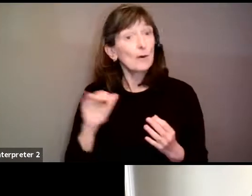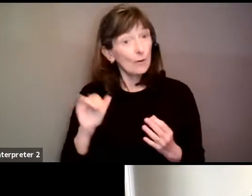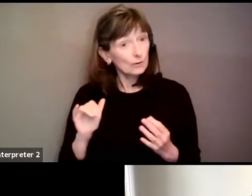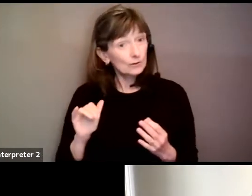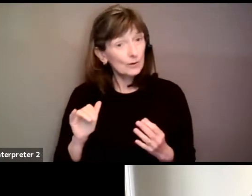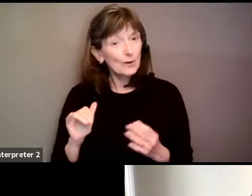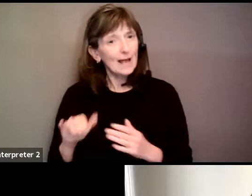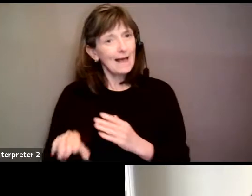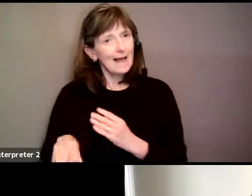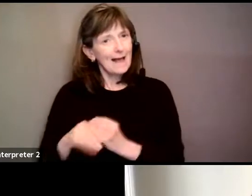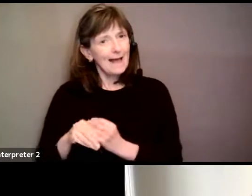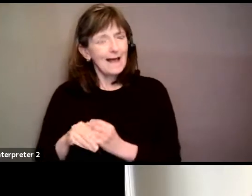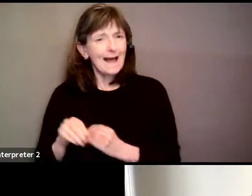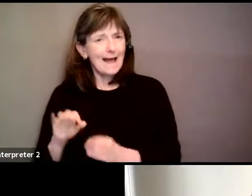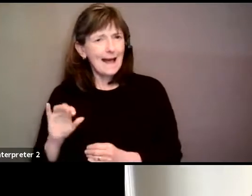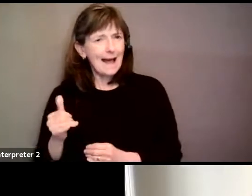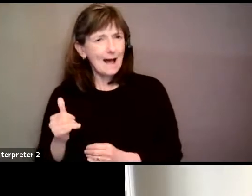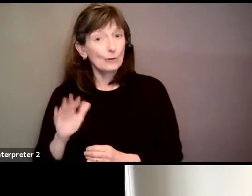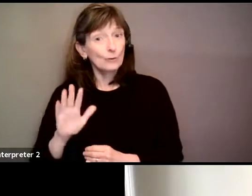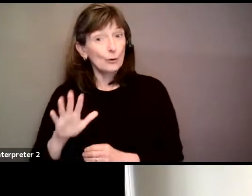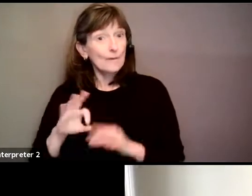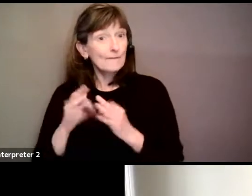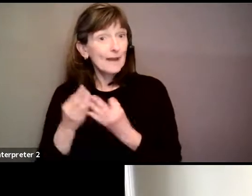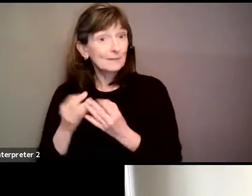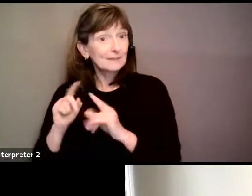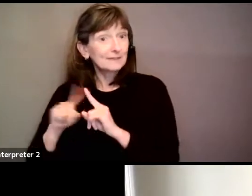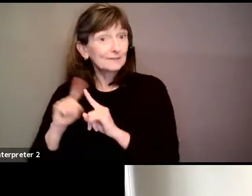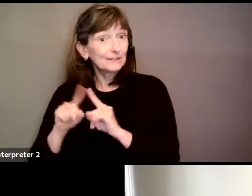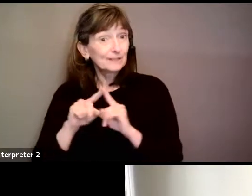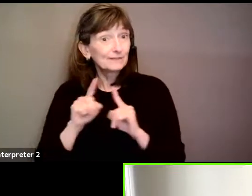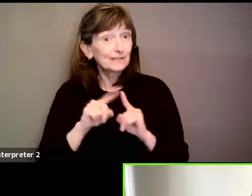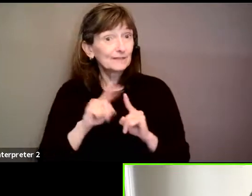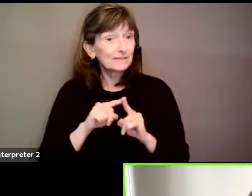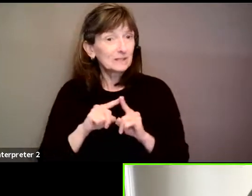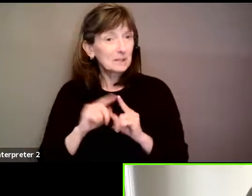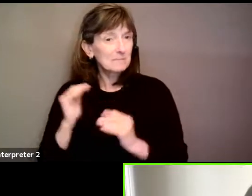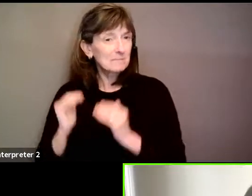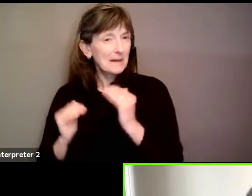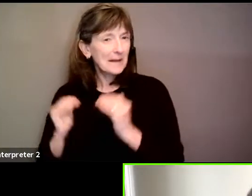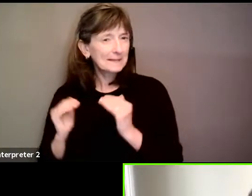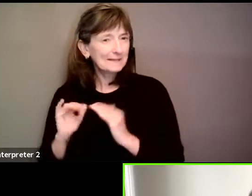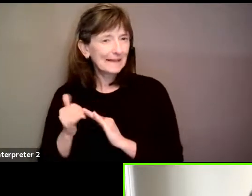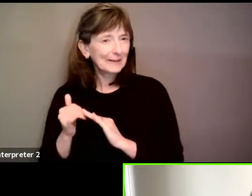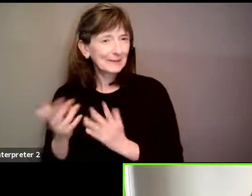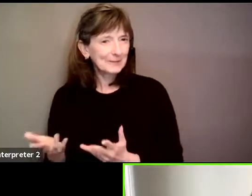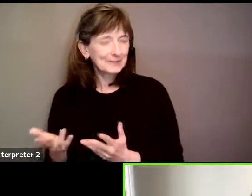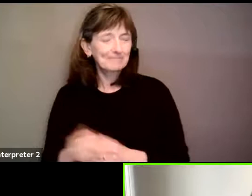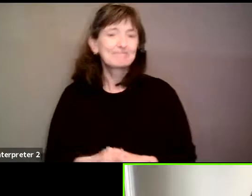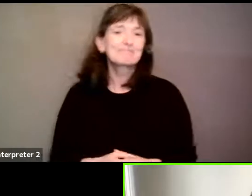how do you balance all of your families? Yeah, it's such a good question.